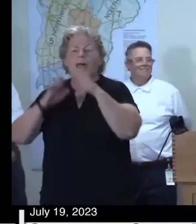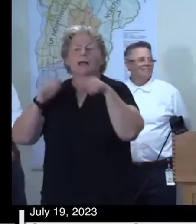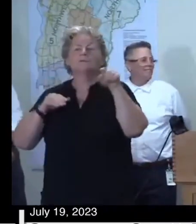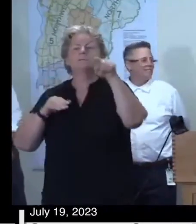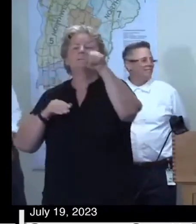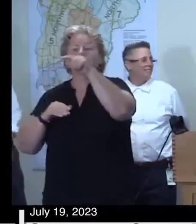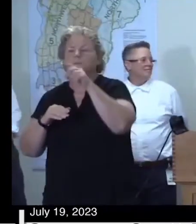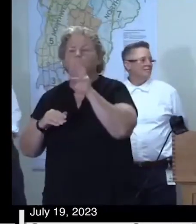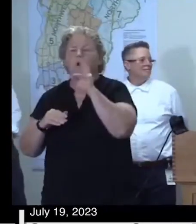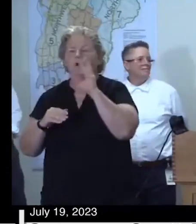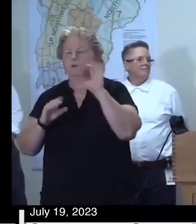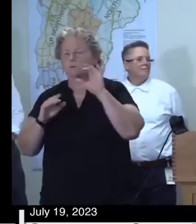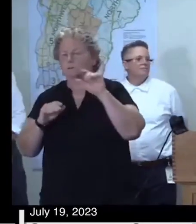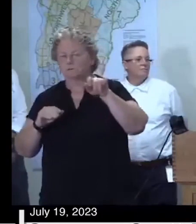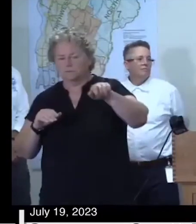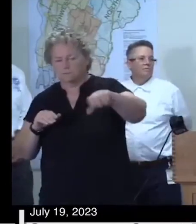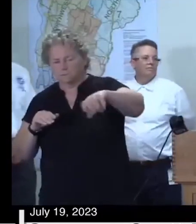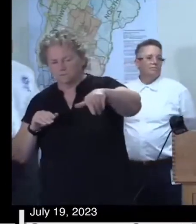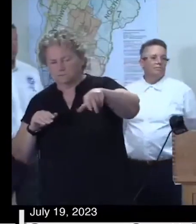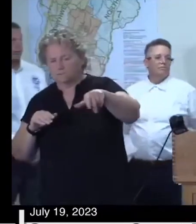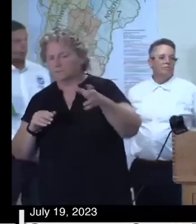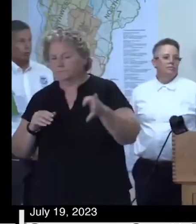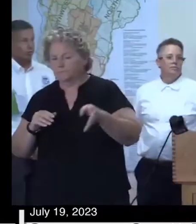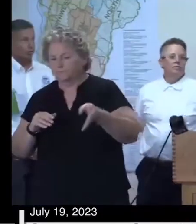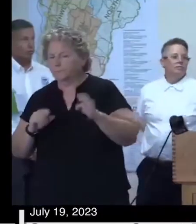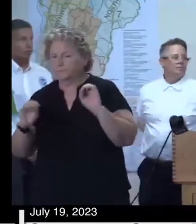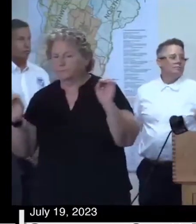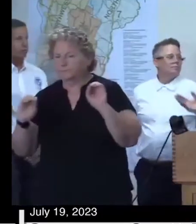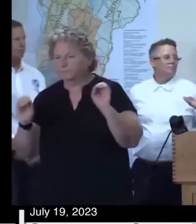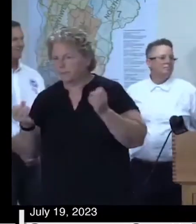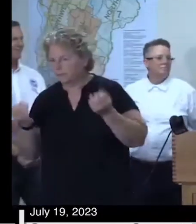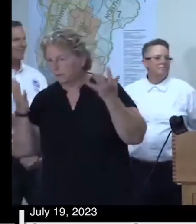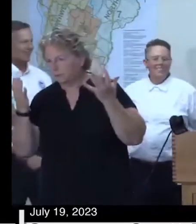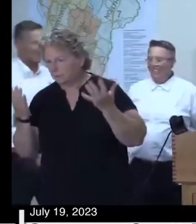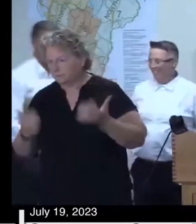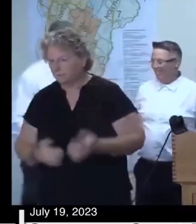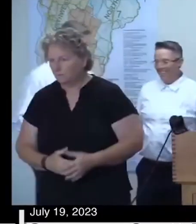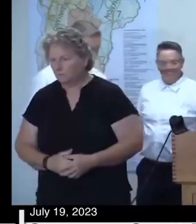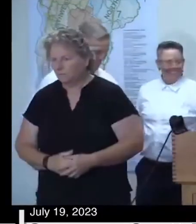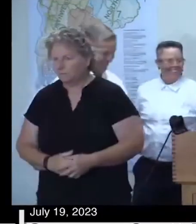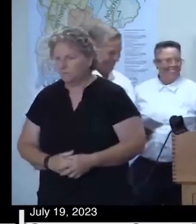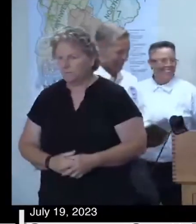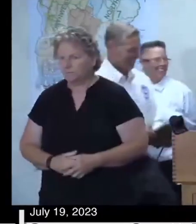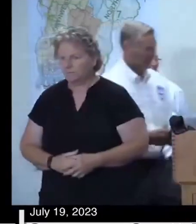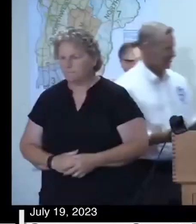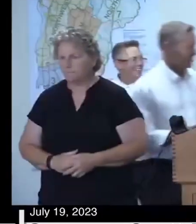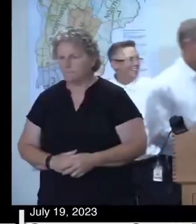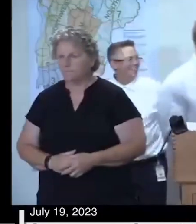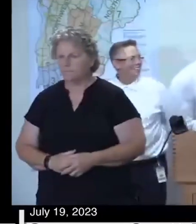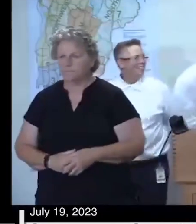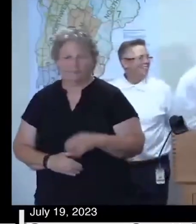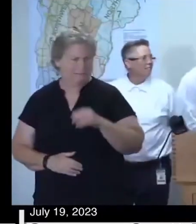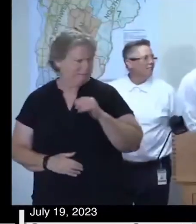I think it's 10, sir. I'm sorry? I believe it's 10 this morning, sir. I'm going to have you answer that.